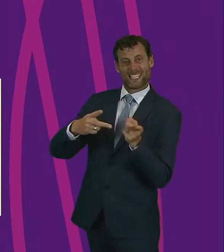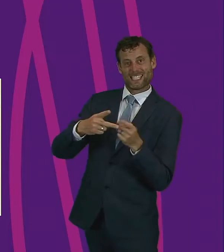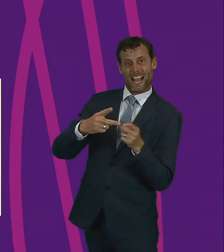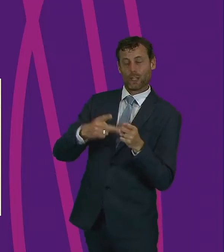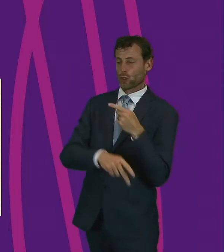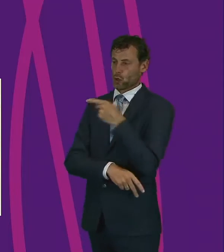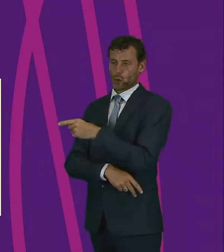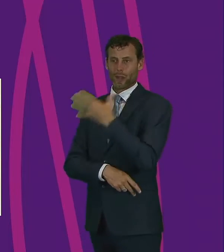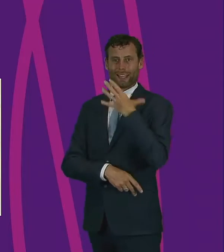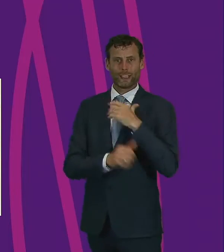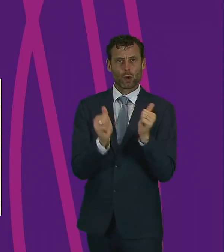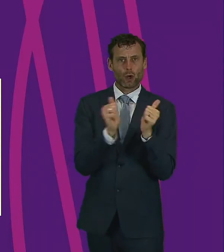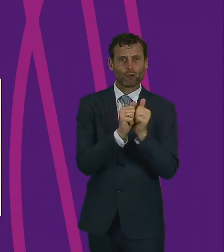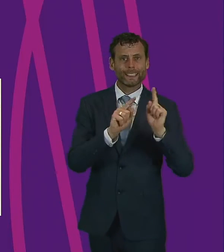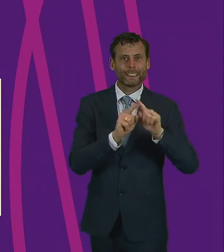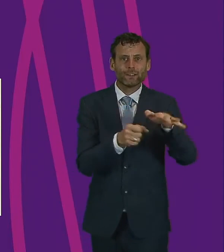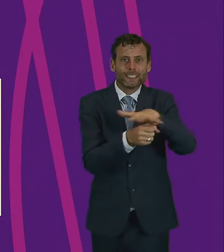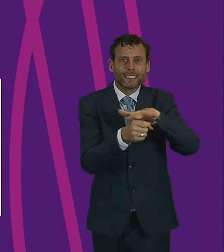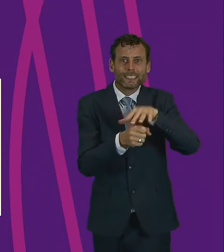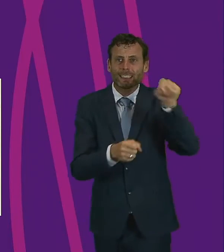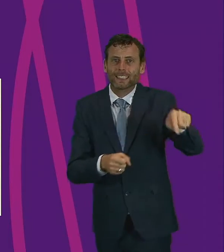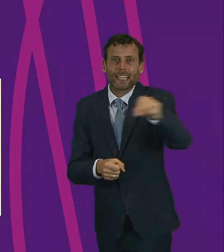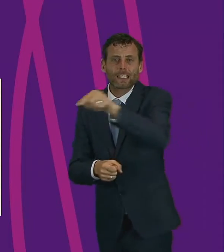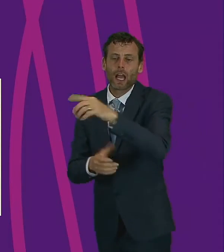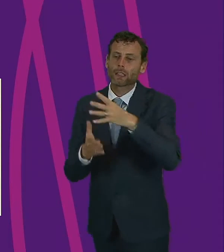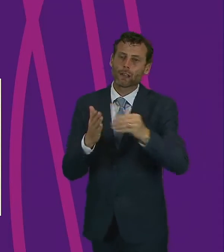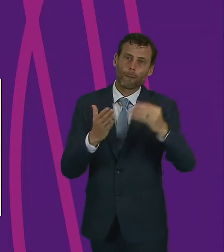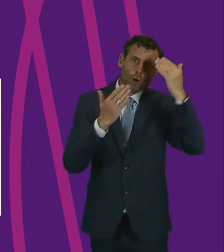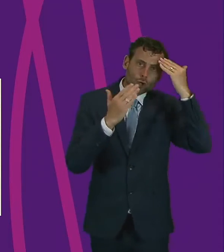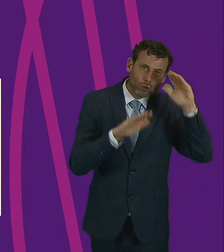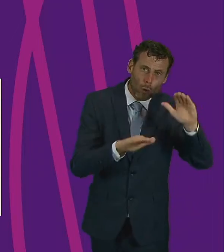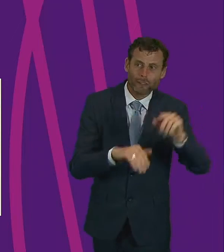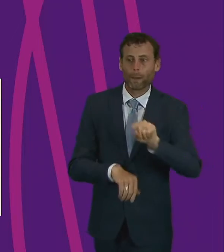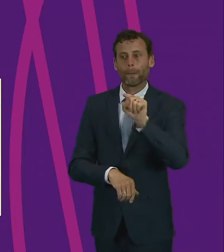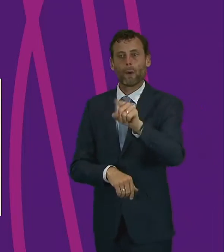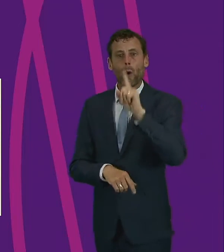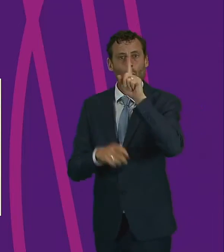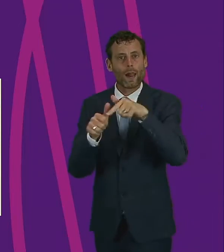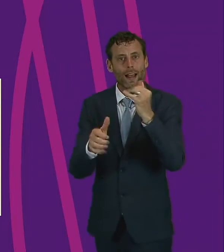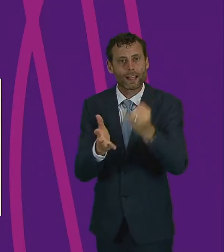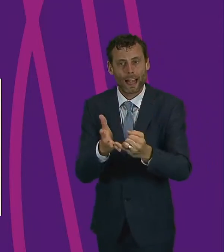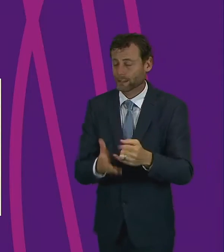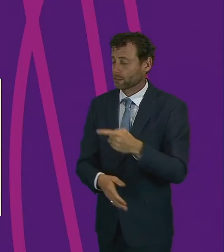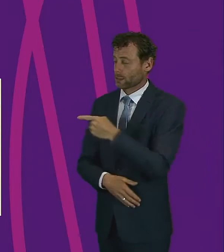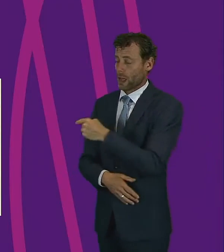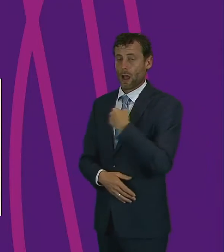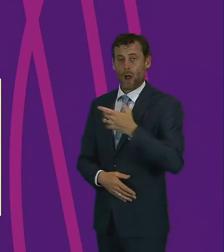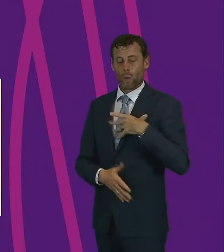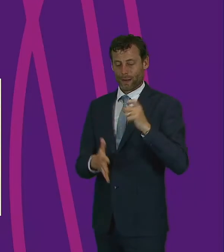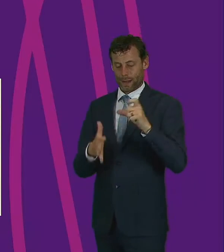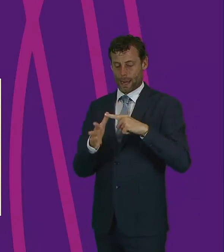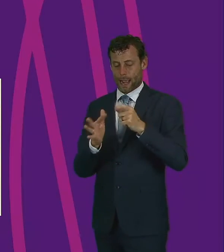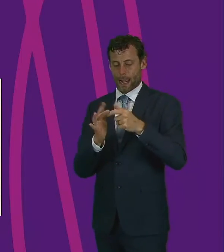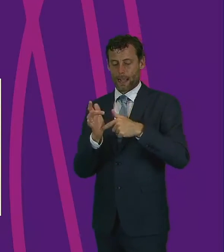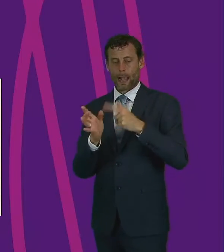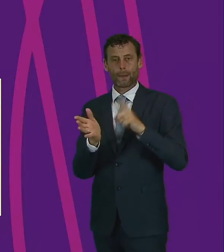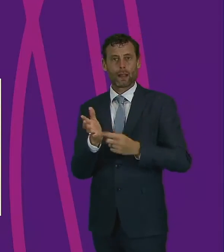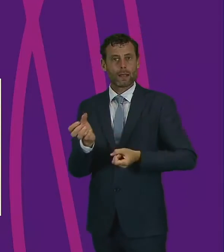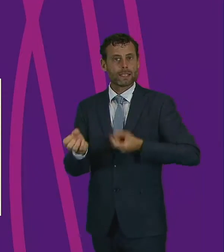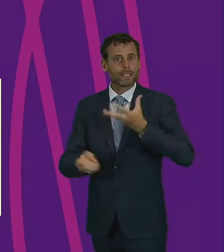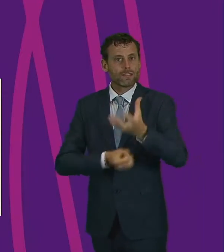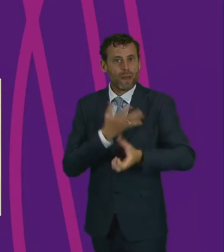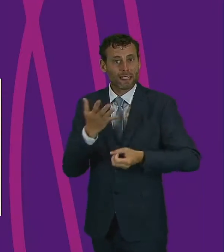sector-specific deals for tourism and for oil and gas. Thirdly, I'd like to see you bring forward capital spending to kickstart construction. Some